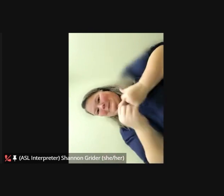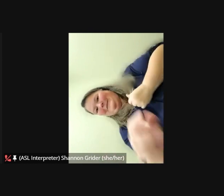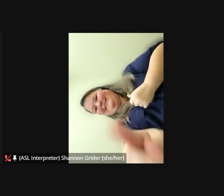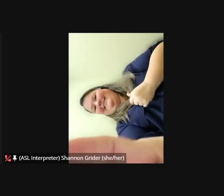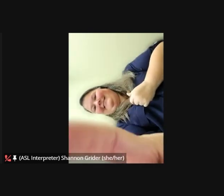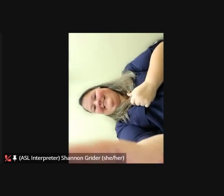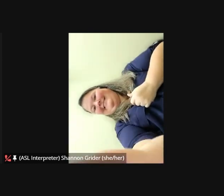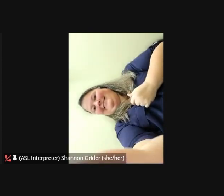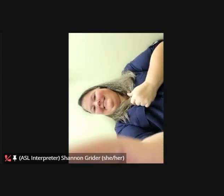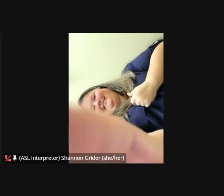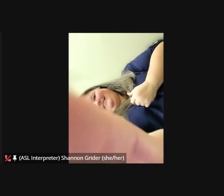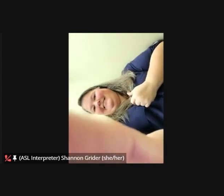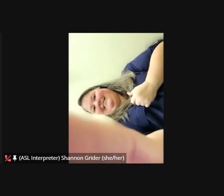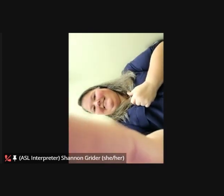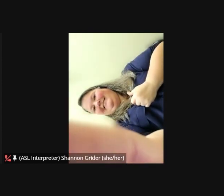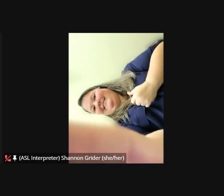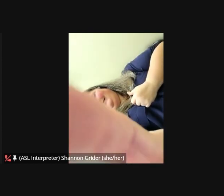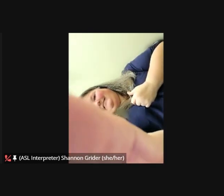guess we're, let's